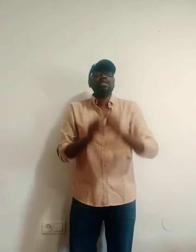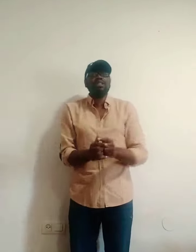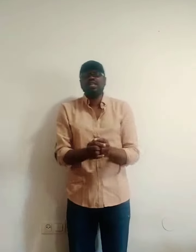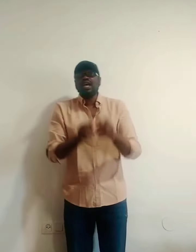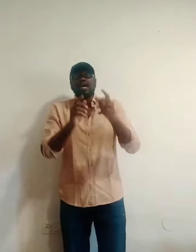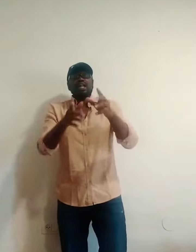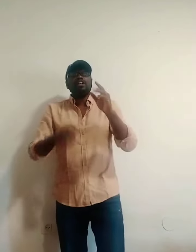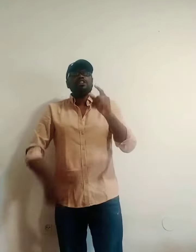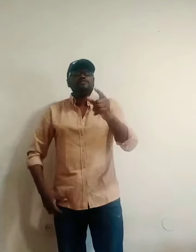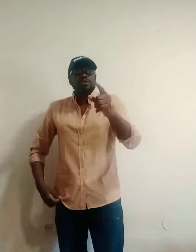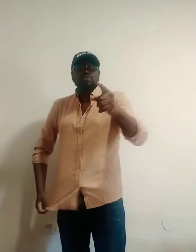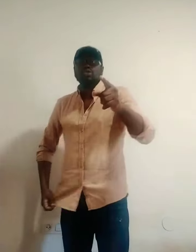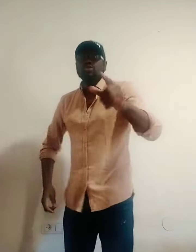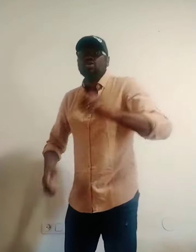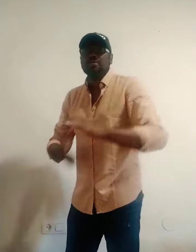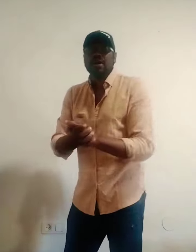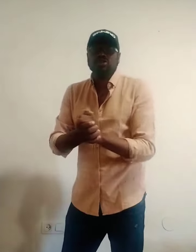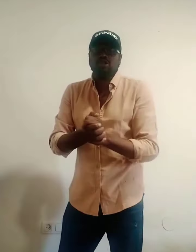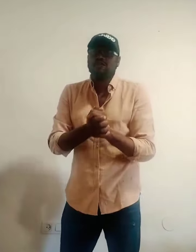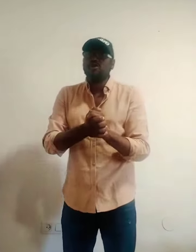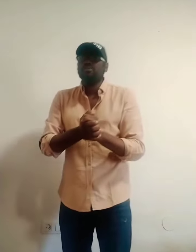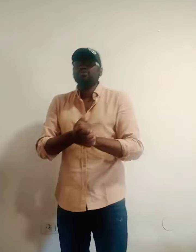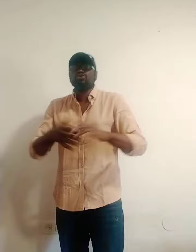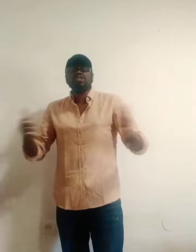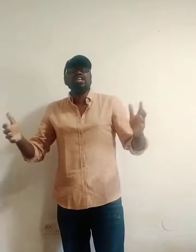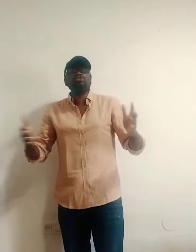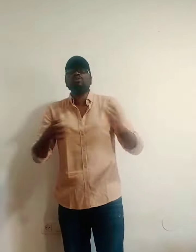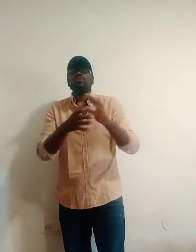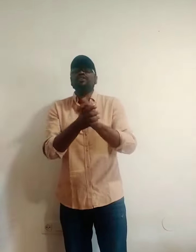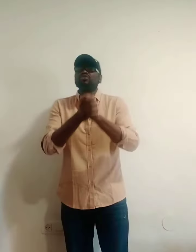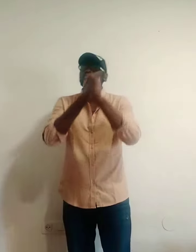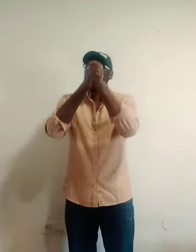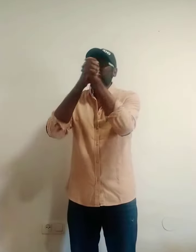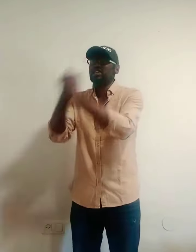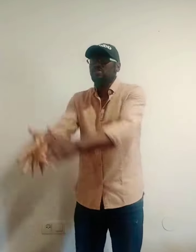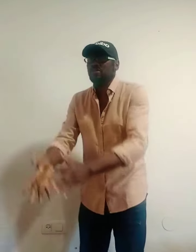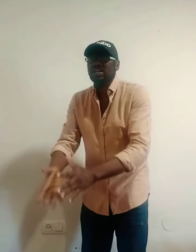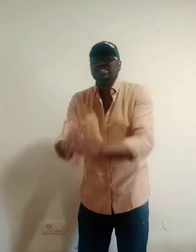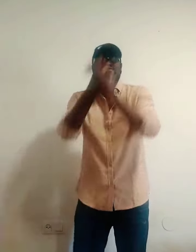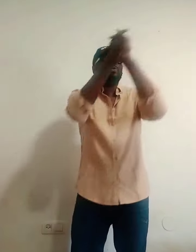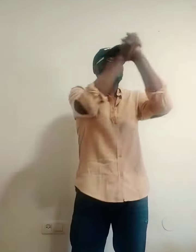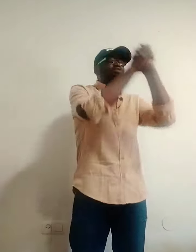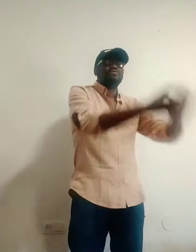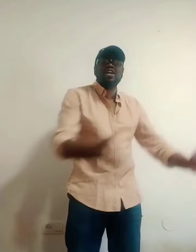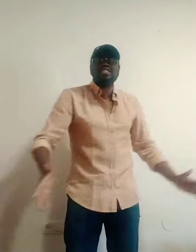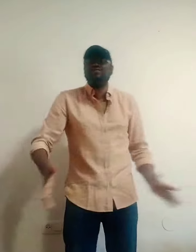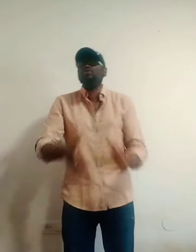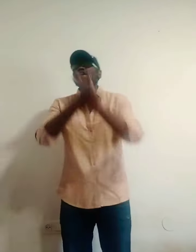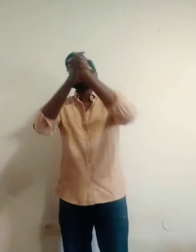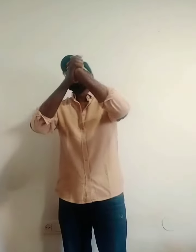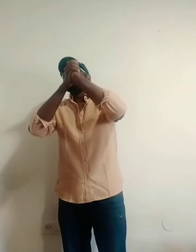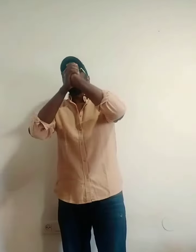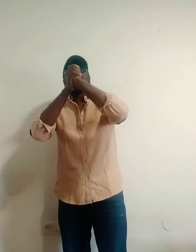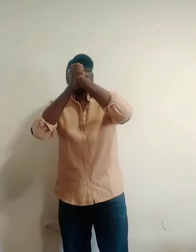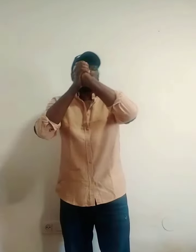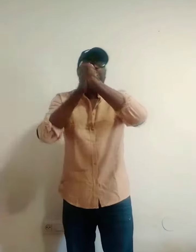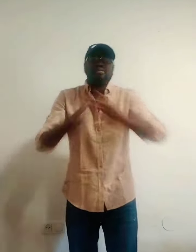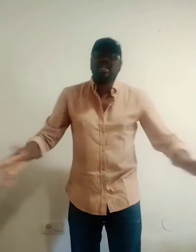the main thing. And a lot of people, I want to talk about a lot of couples today in Europe, we have so many single mothers everywhere, single fathers everywhere. Relationships are breaking